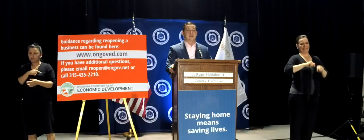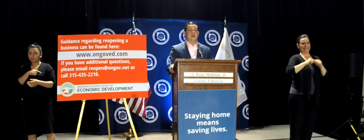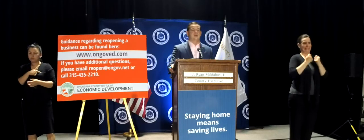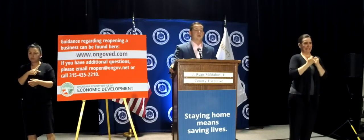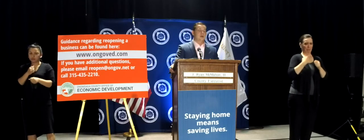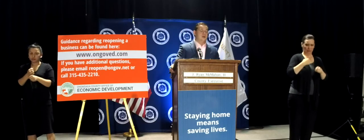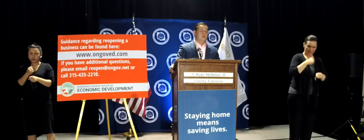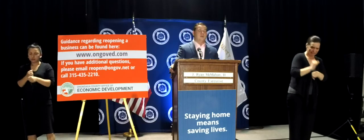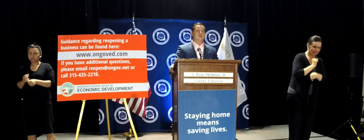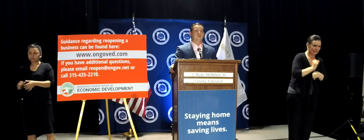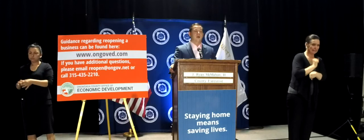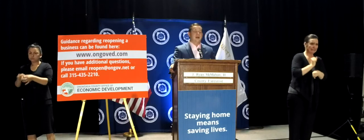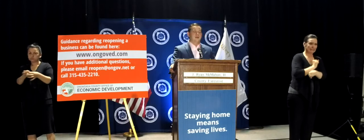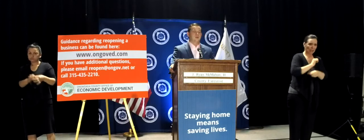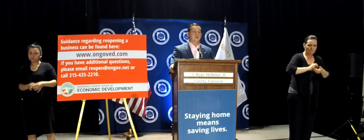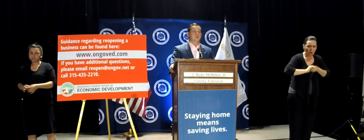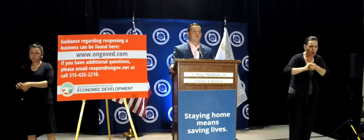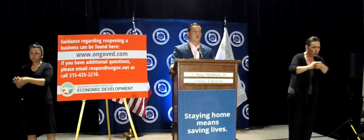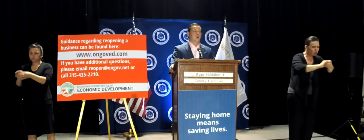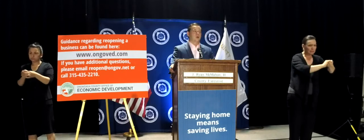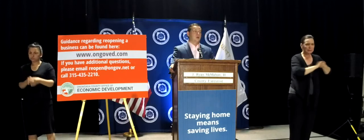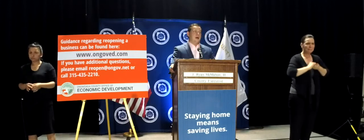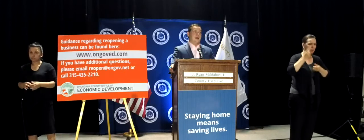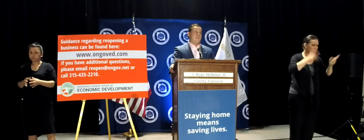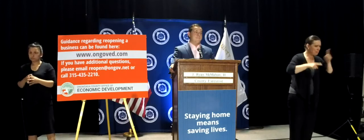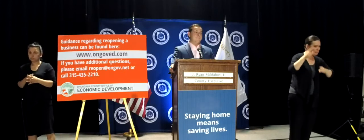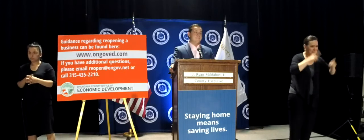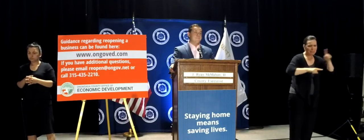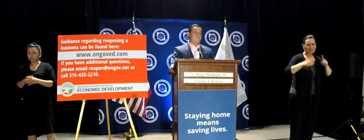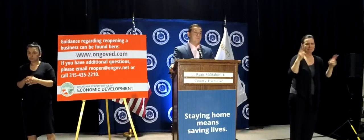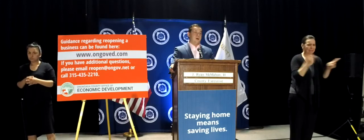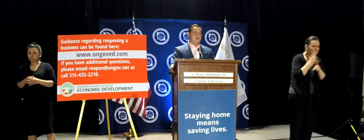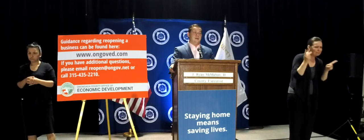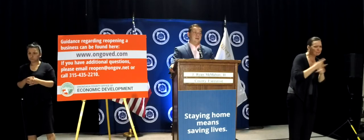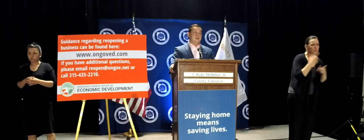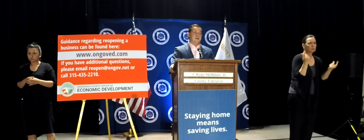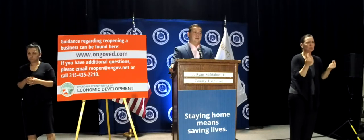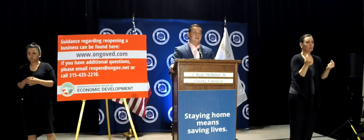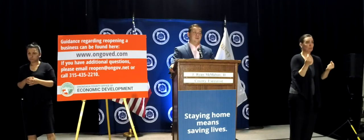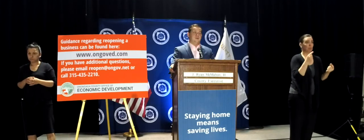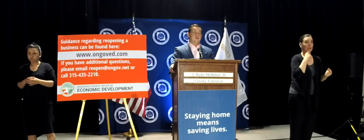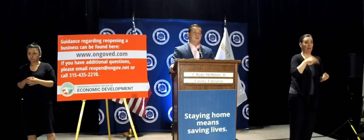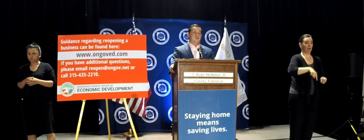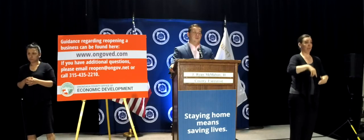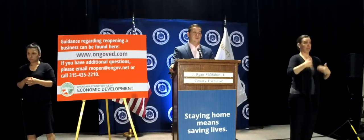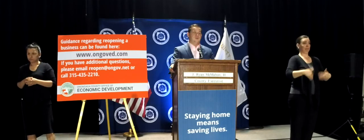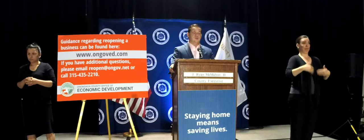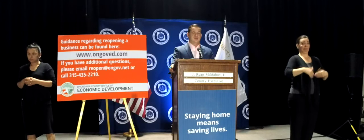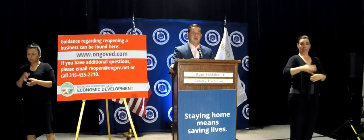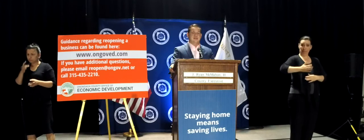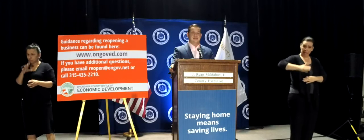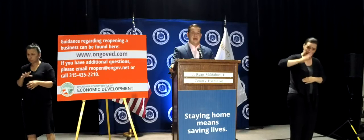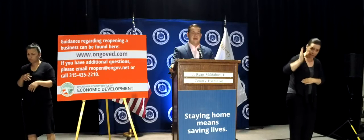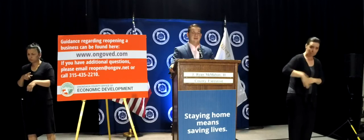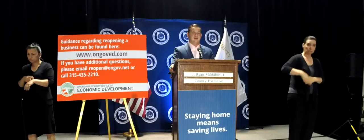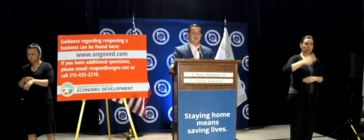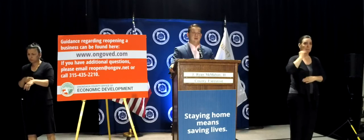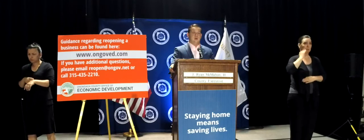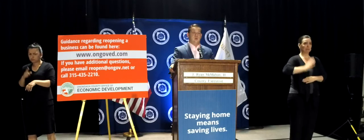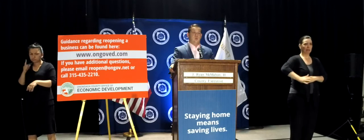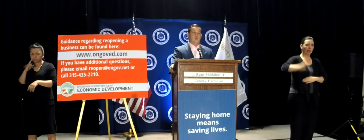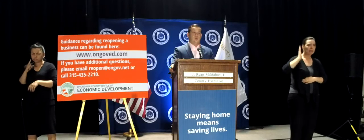through this together. We never had to do this before. But to suggest